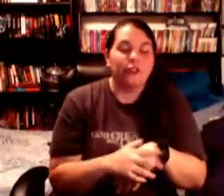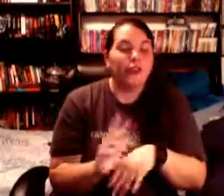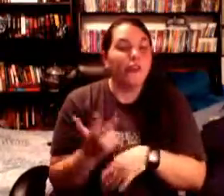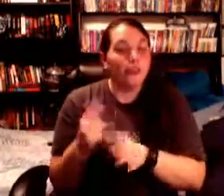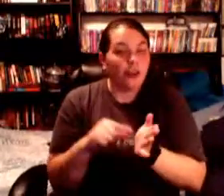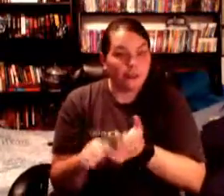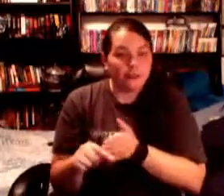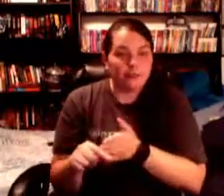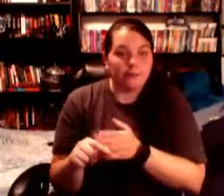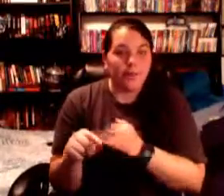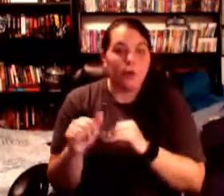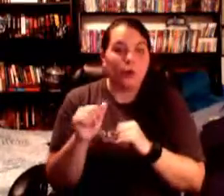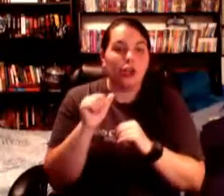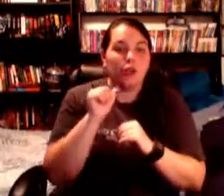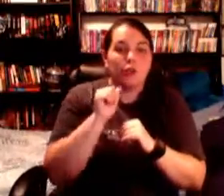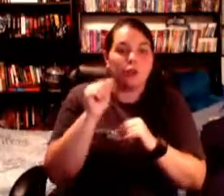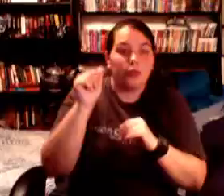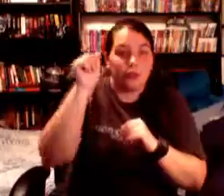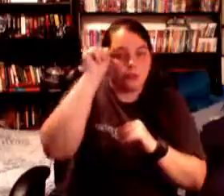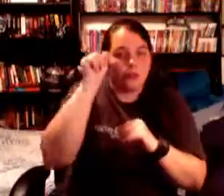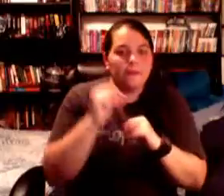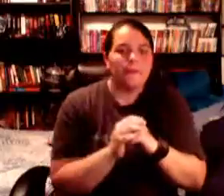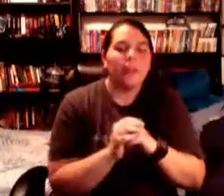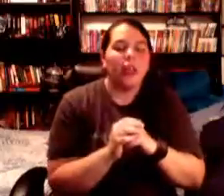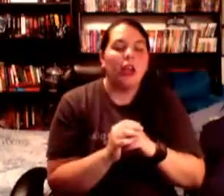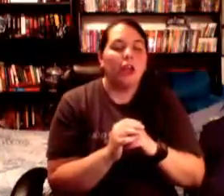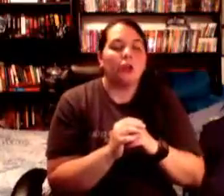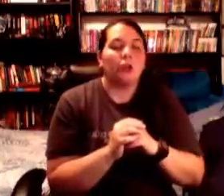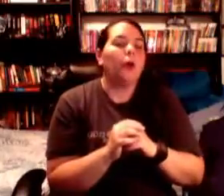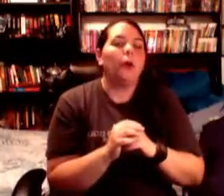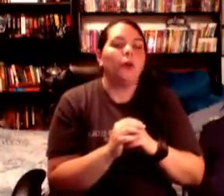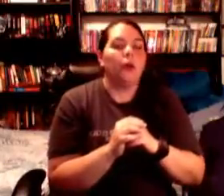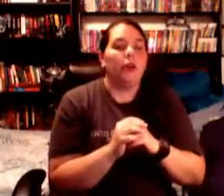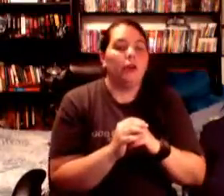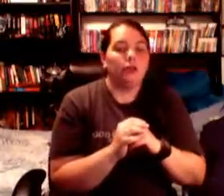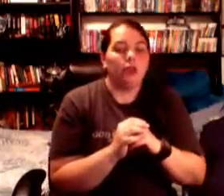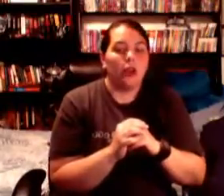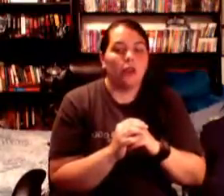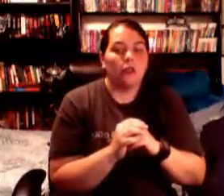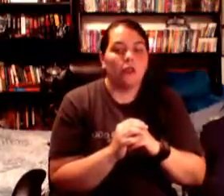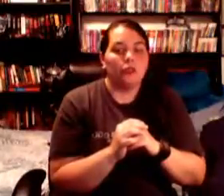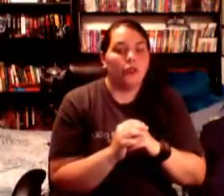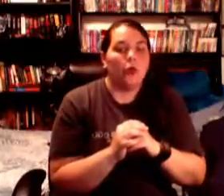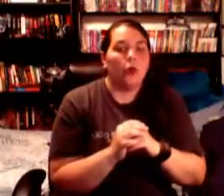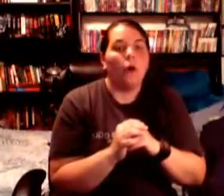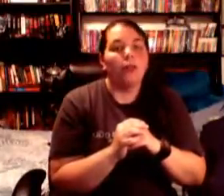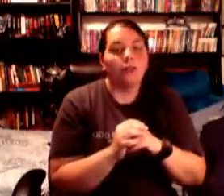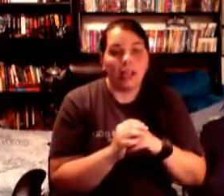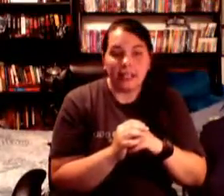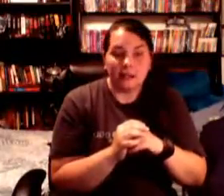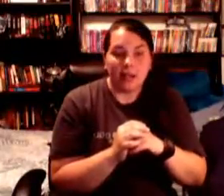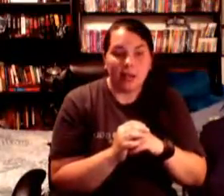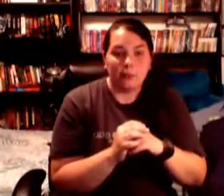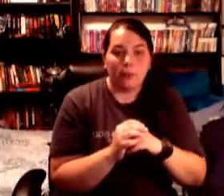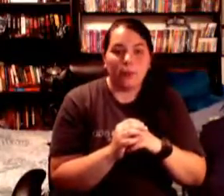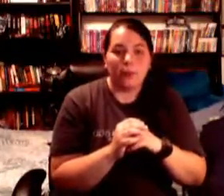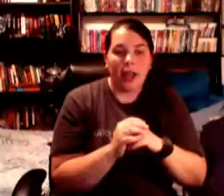So the third verse, we're going to do for the adults. So the verse goes, once on a hillside, people were